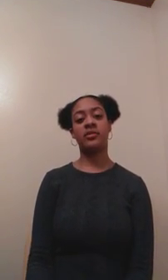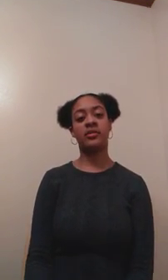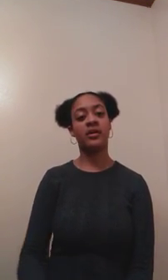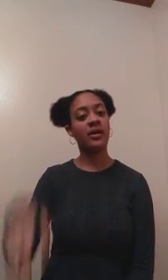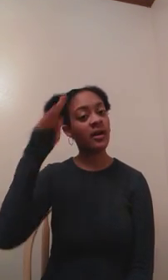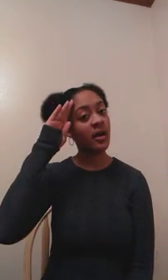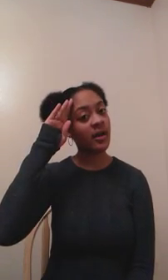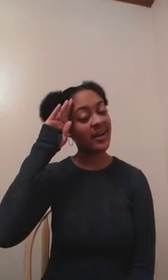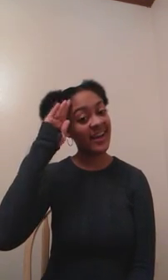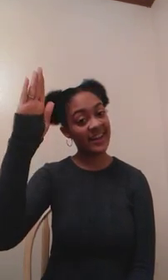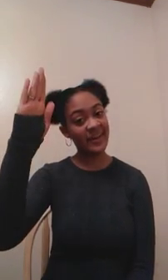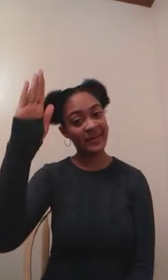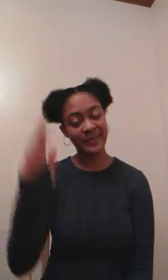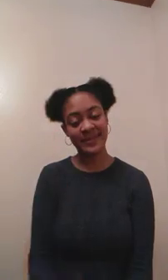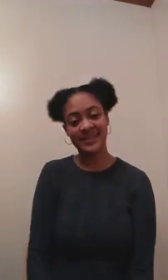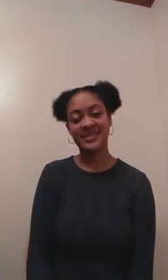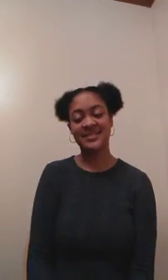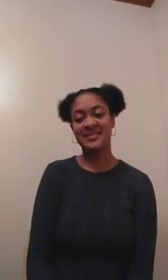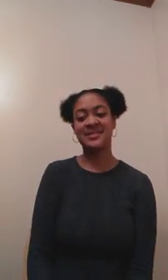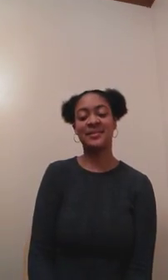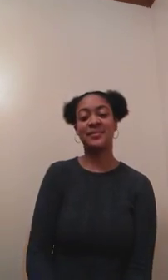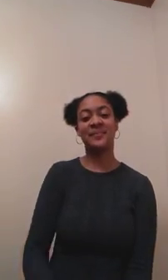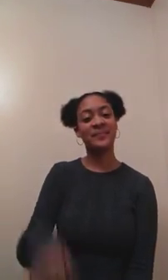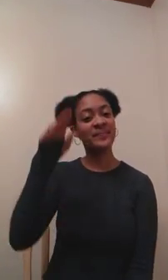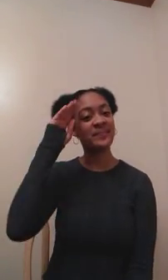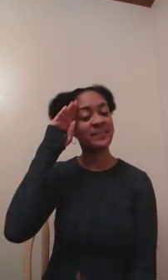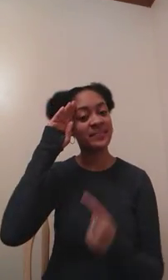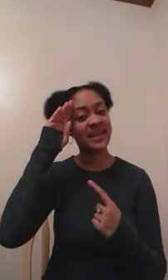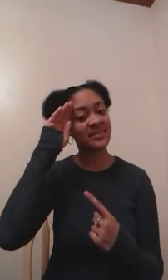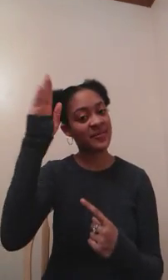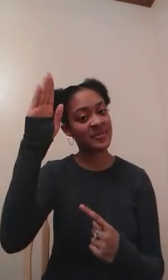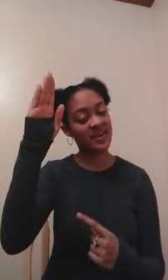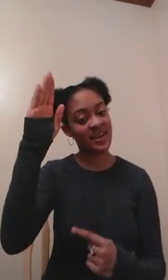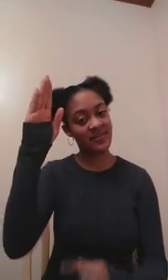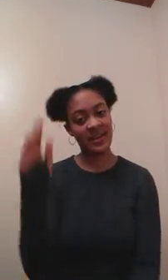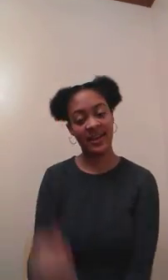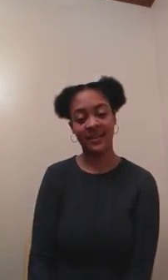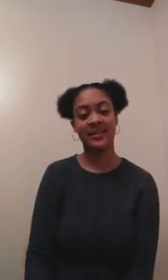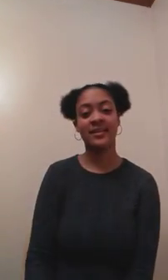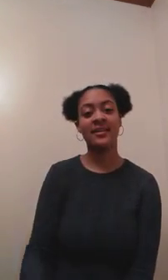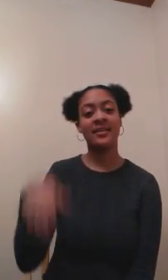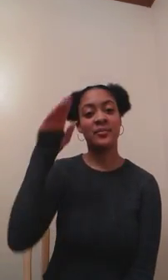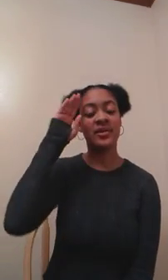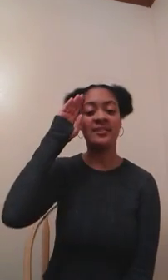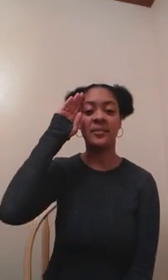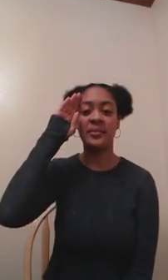with hello. So, that's the first sign of the day. Pretty simple.